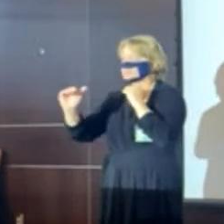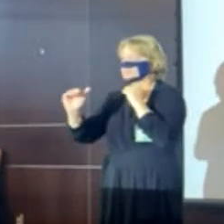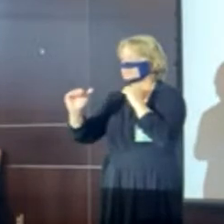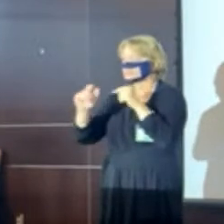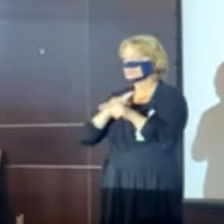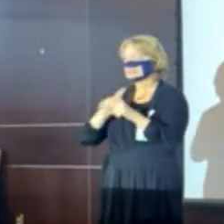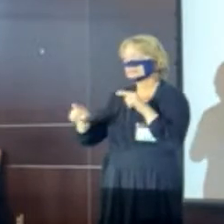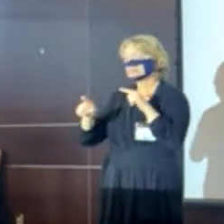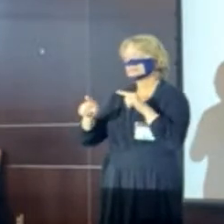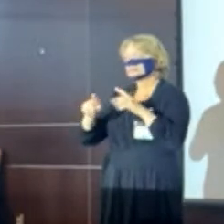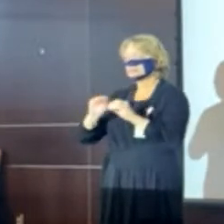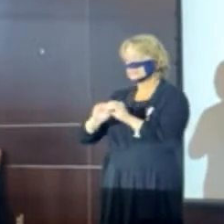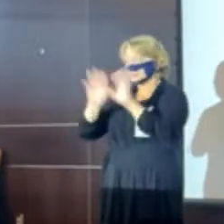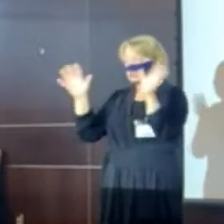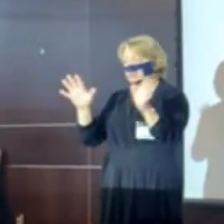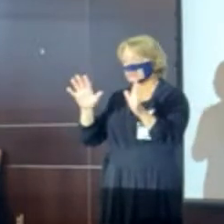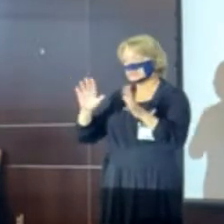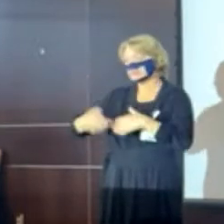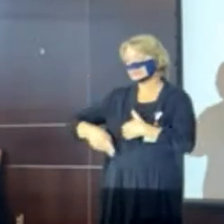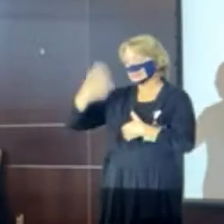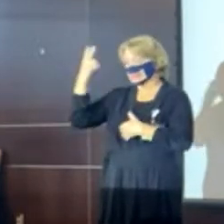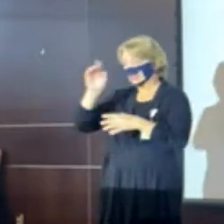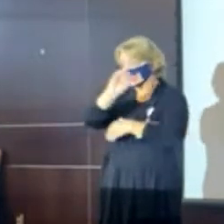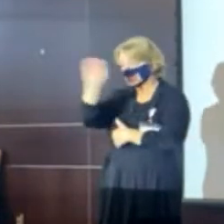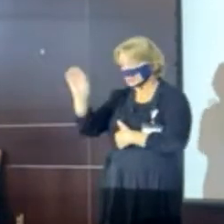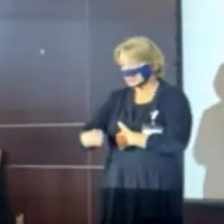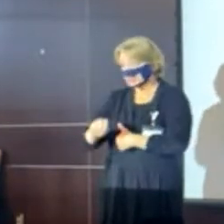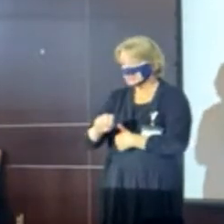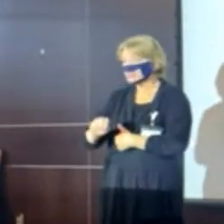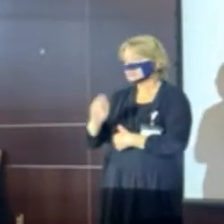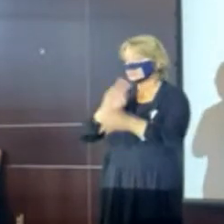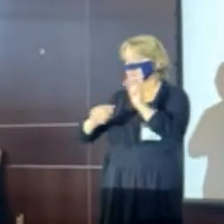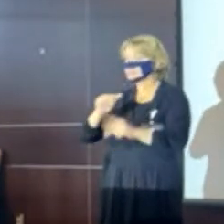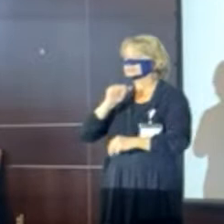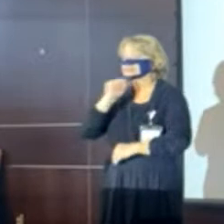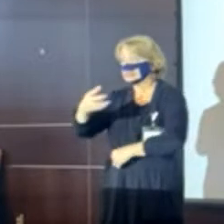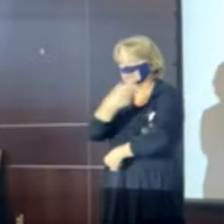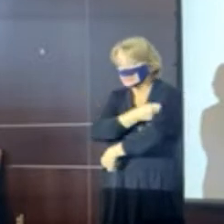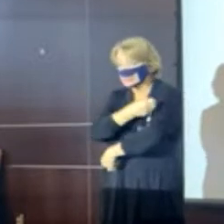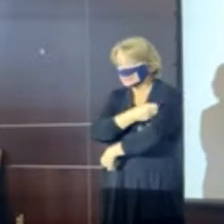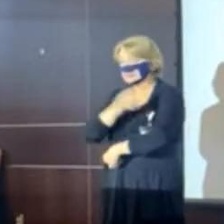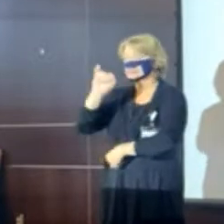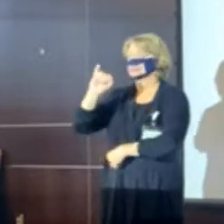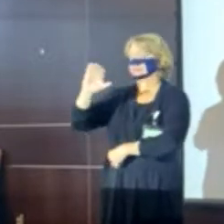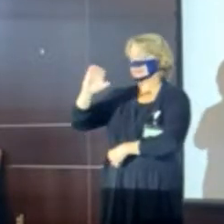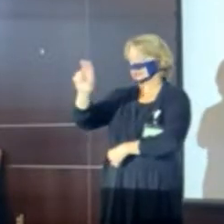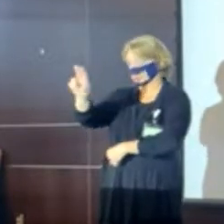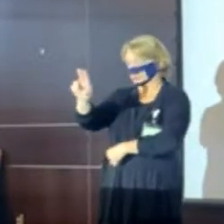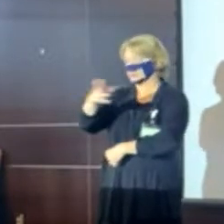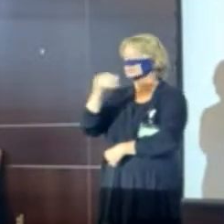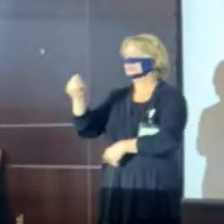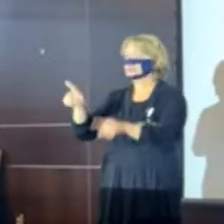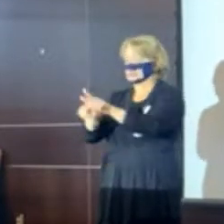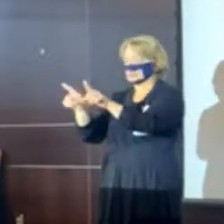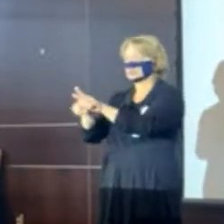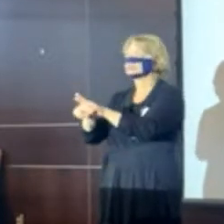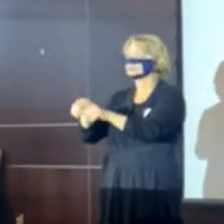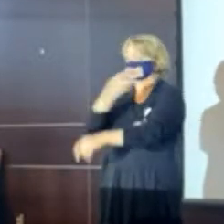obviously the higher percentage for those not vaccinated is in the ICU, and the same with those being on ventilators.